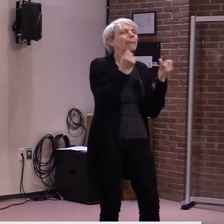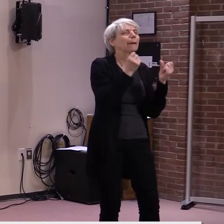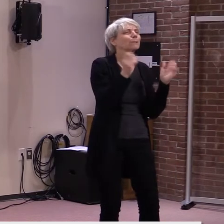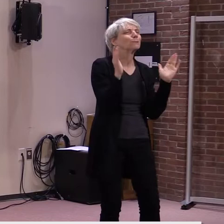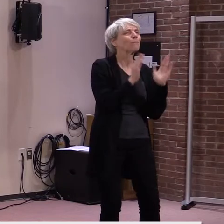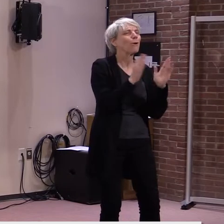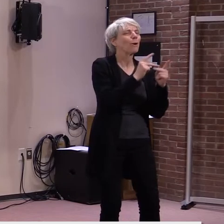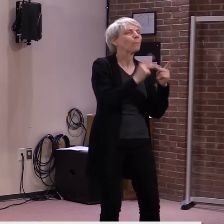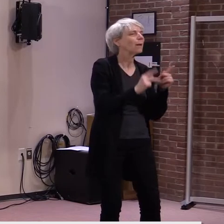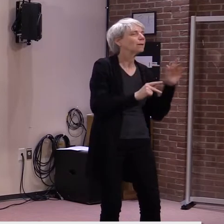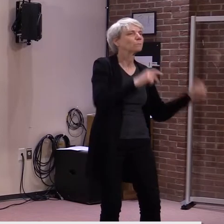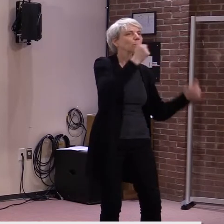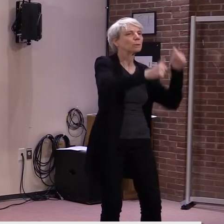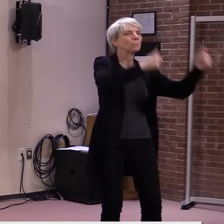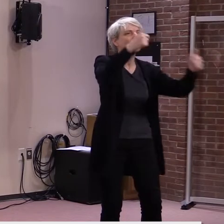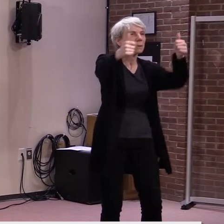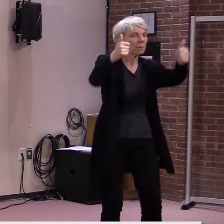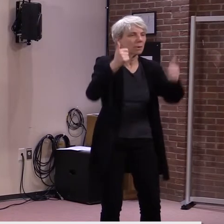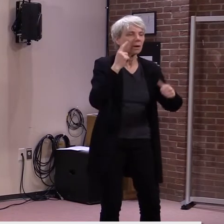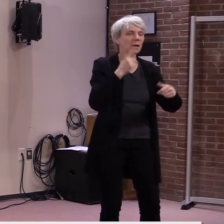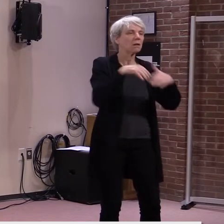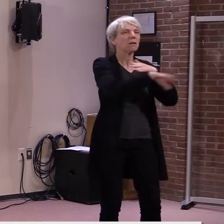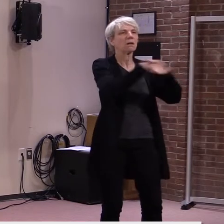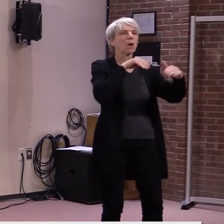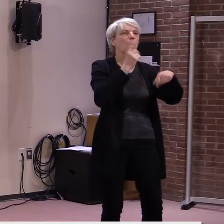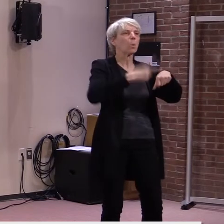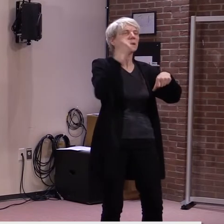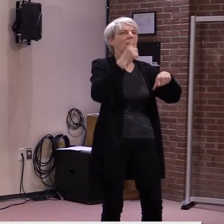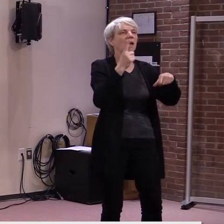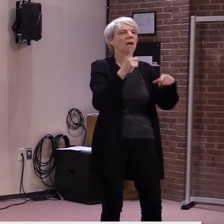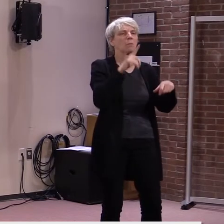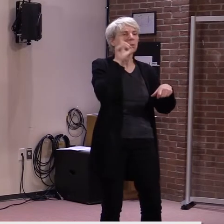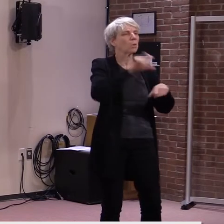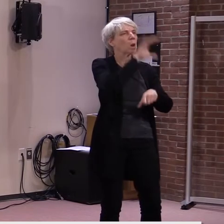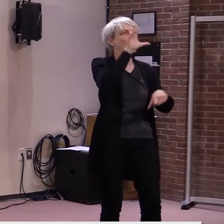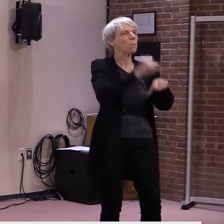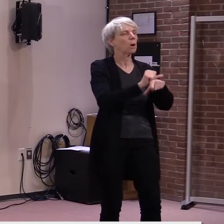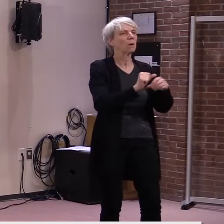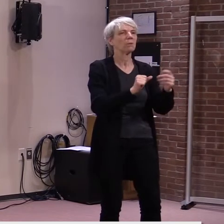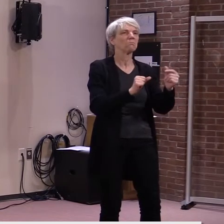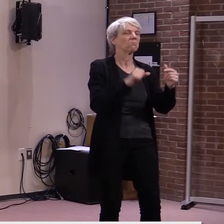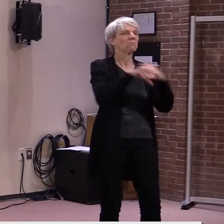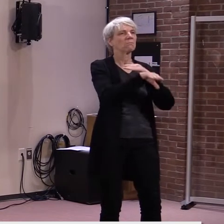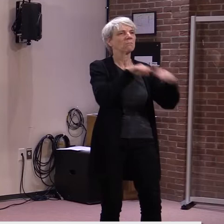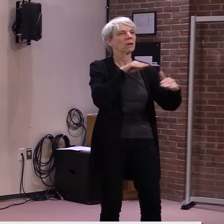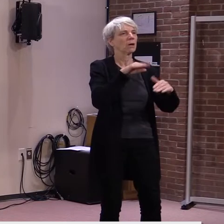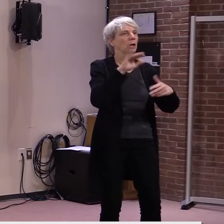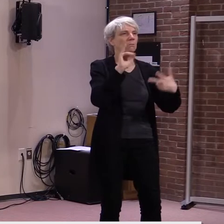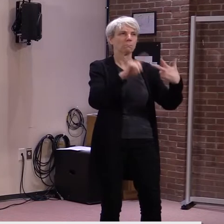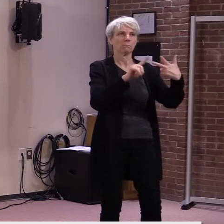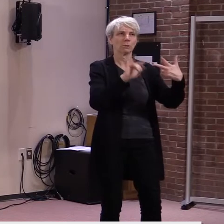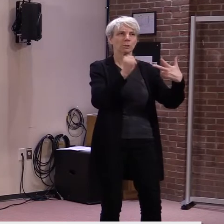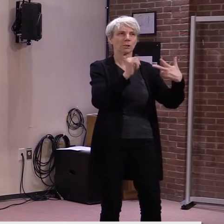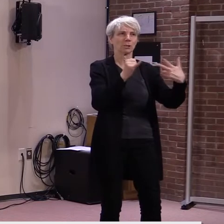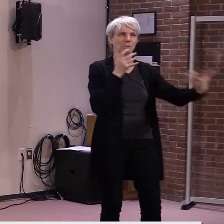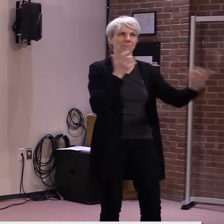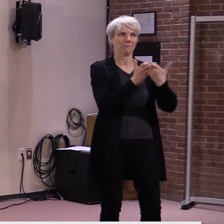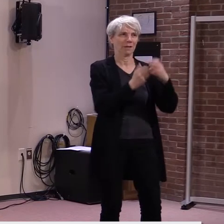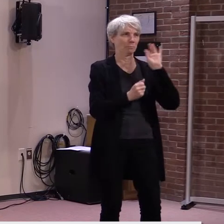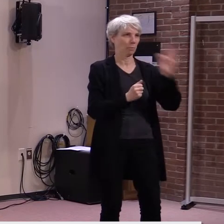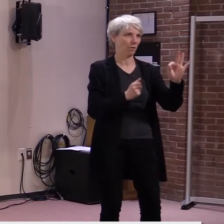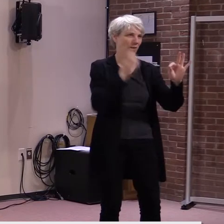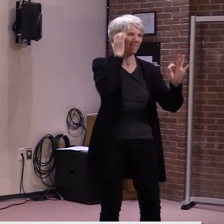viable alternative for that sort of one day, one shot, and done sort of alternative.